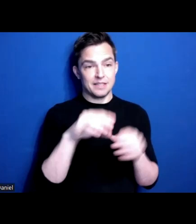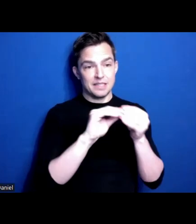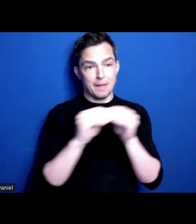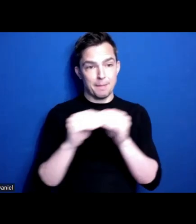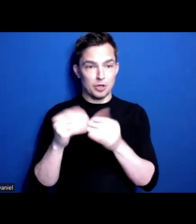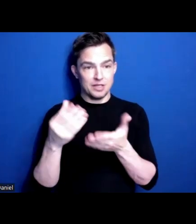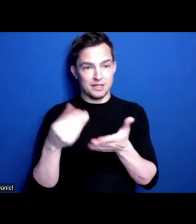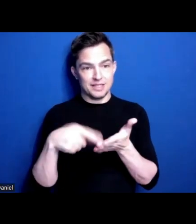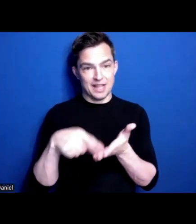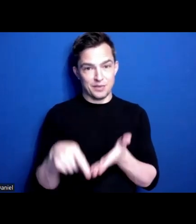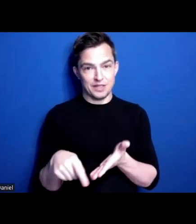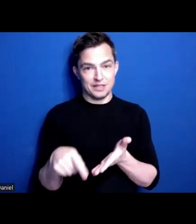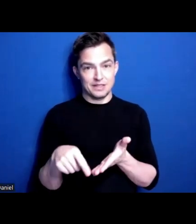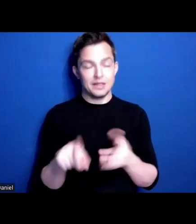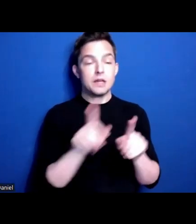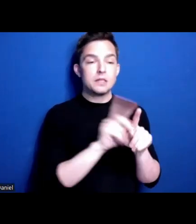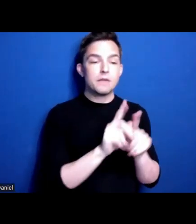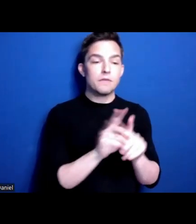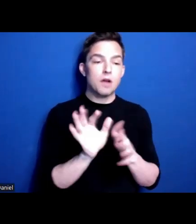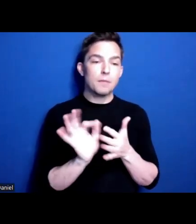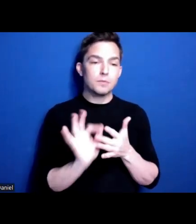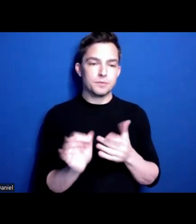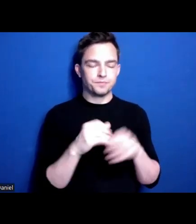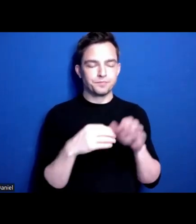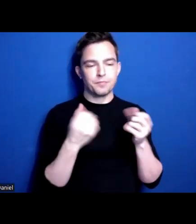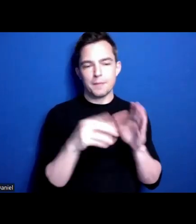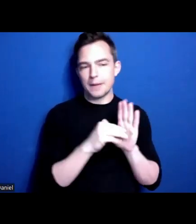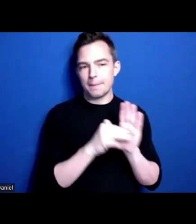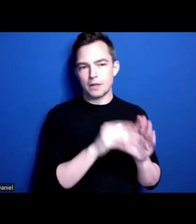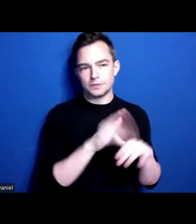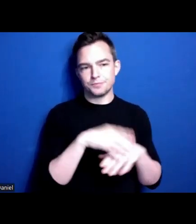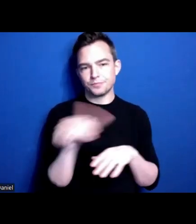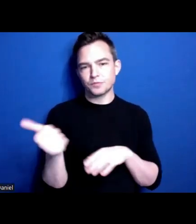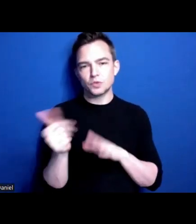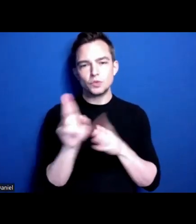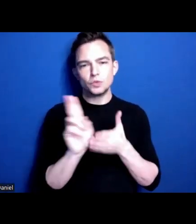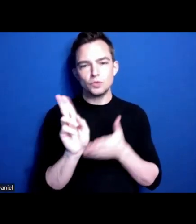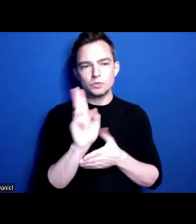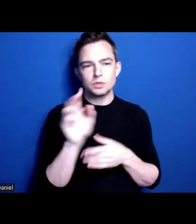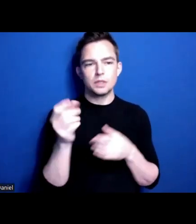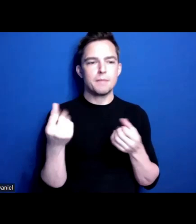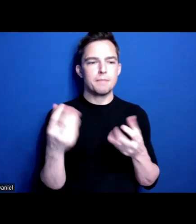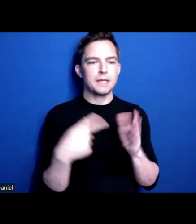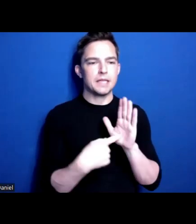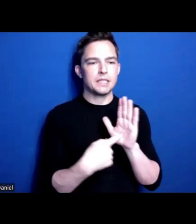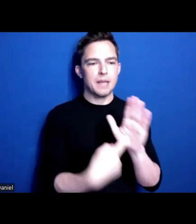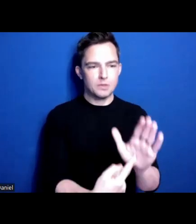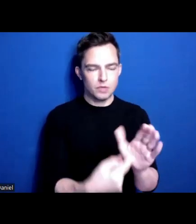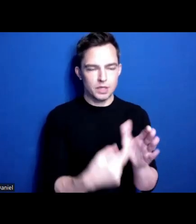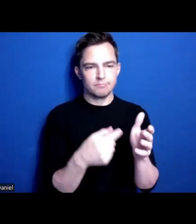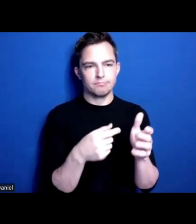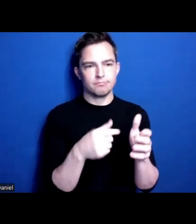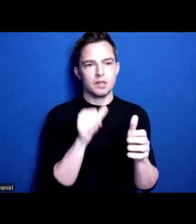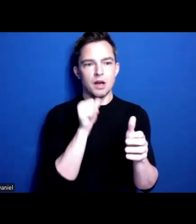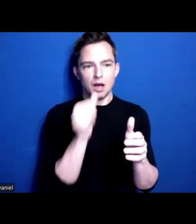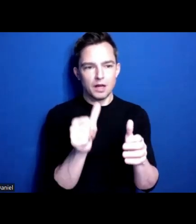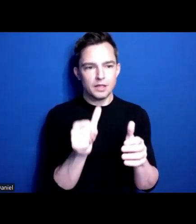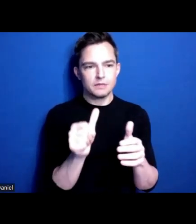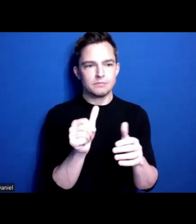different options were considered, many modeled on those of other universities and many demonstrating the particular